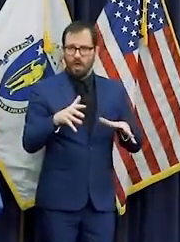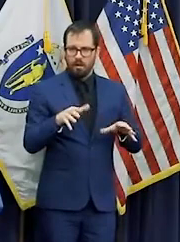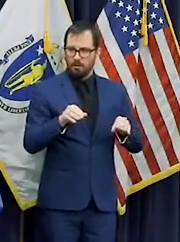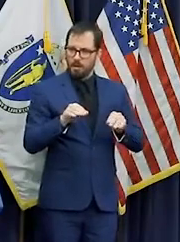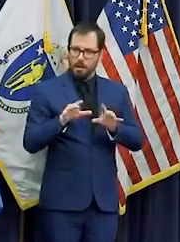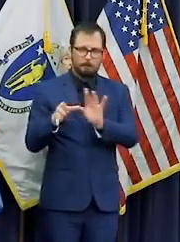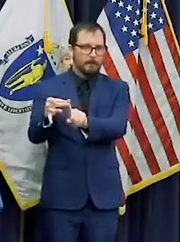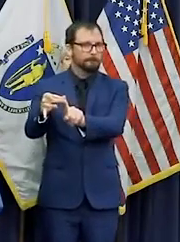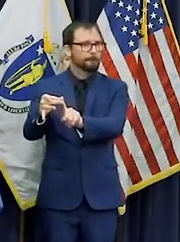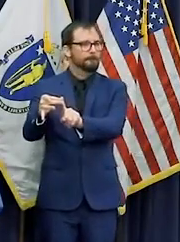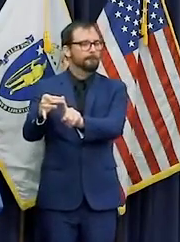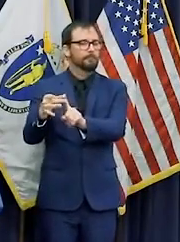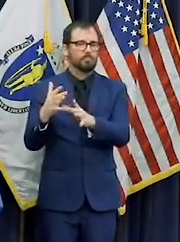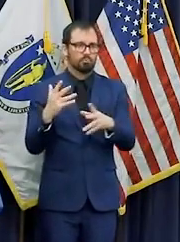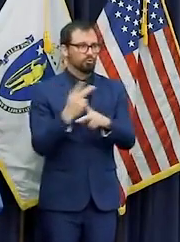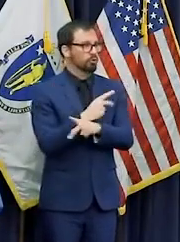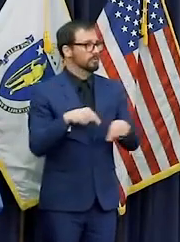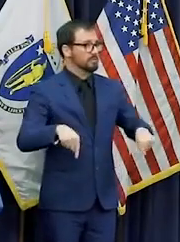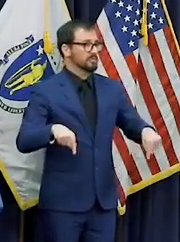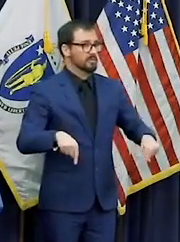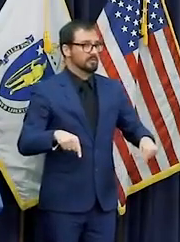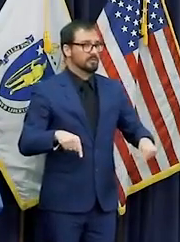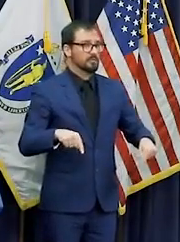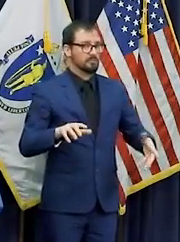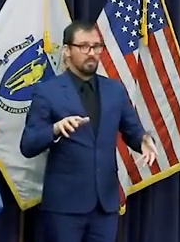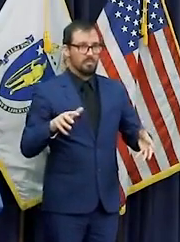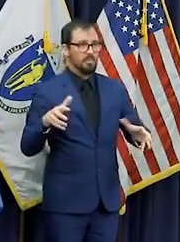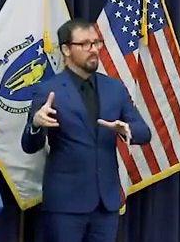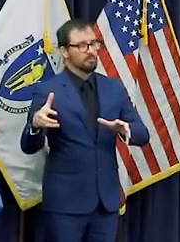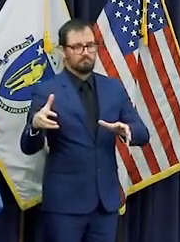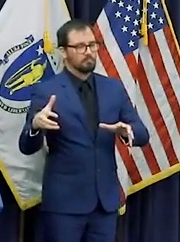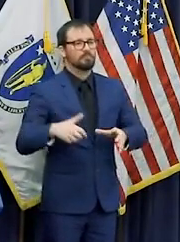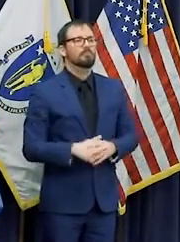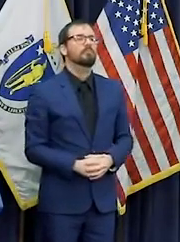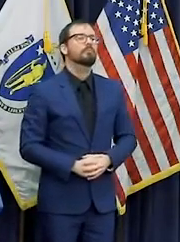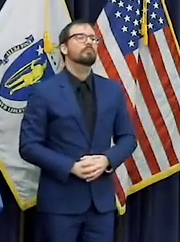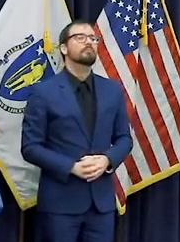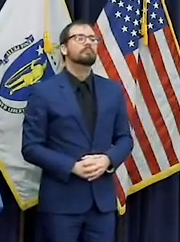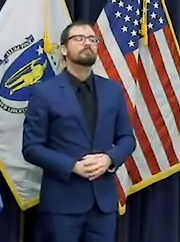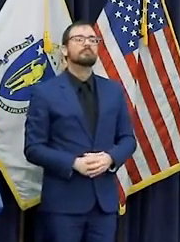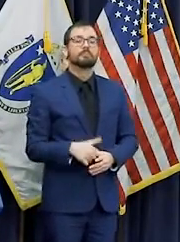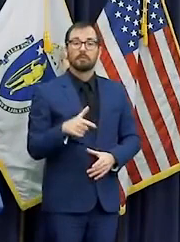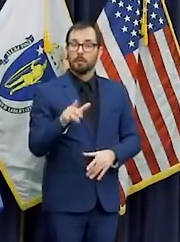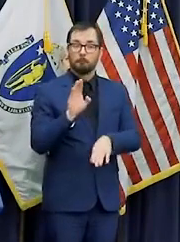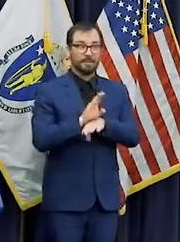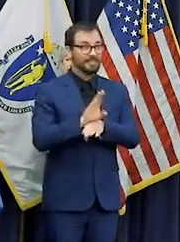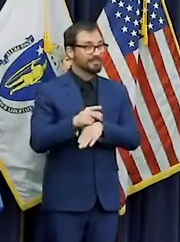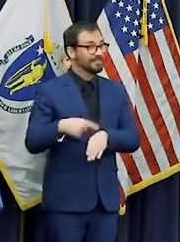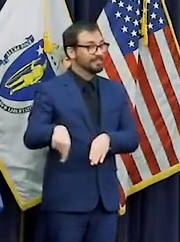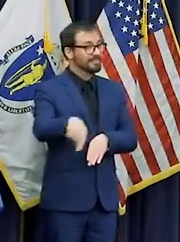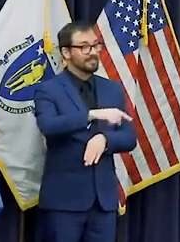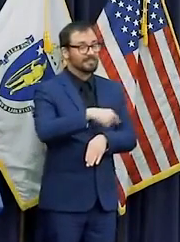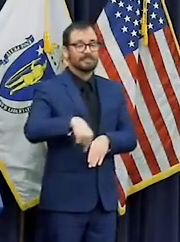All non-essential businesses are required to operate remotely, as many have already done.